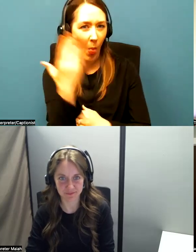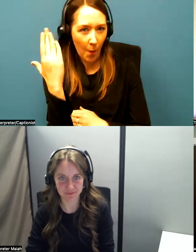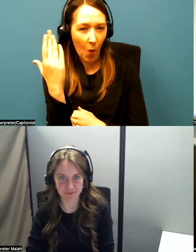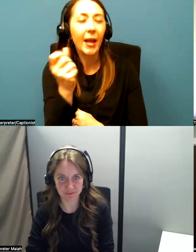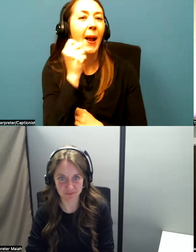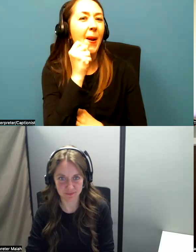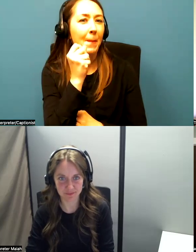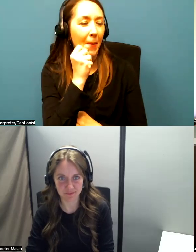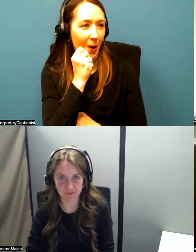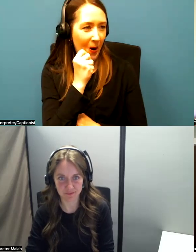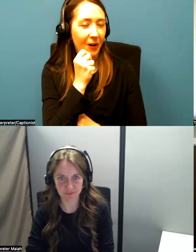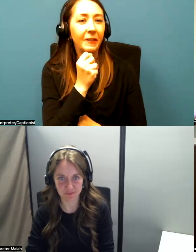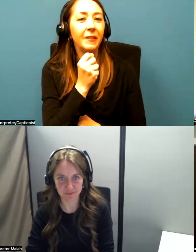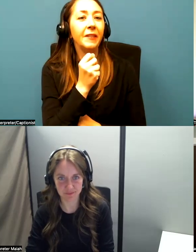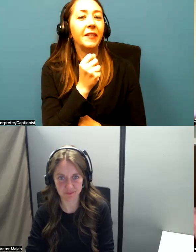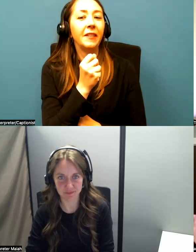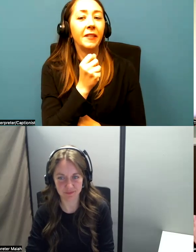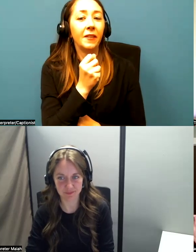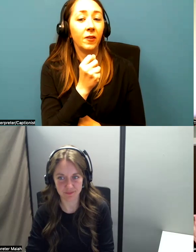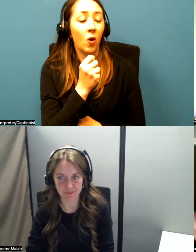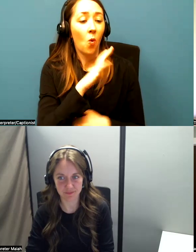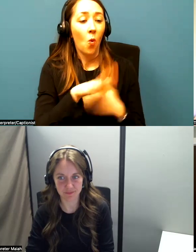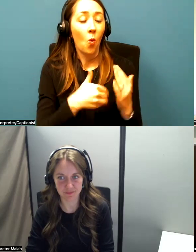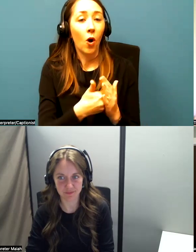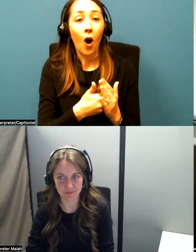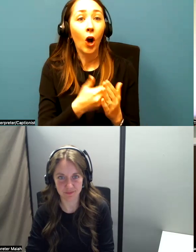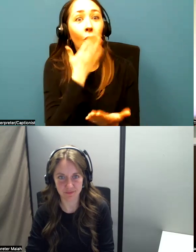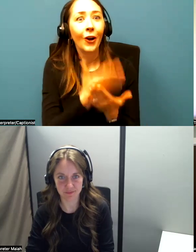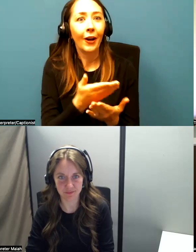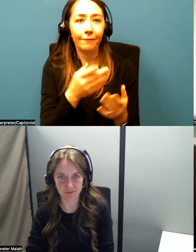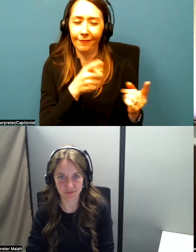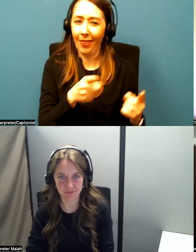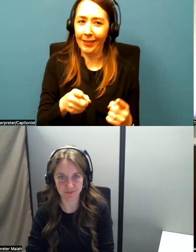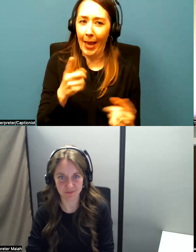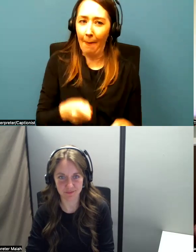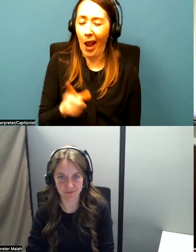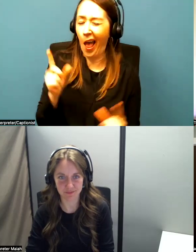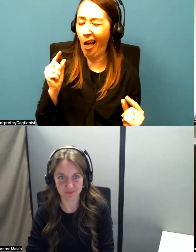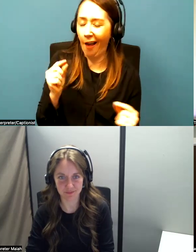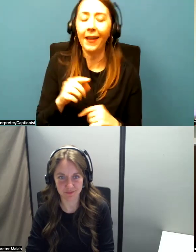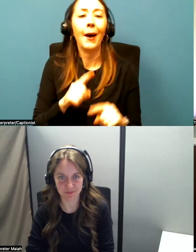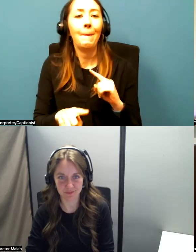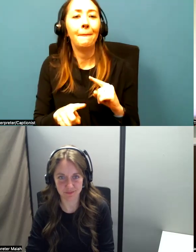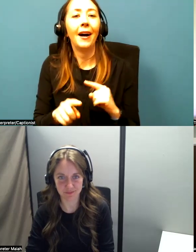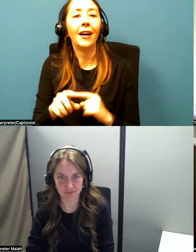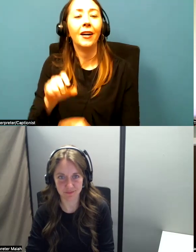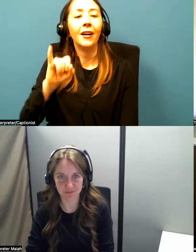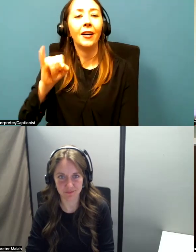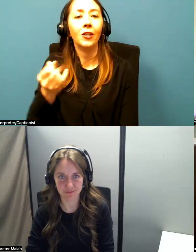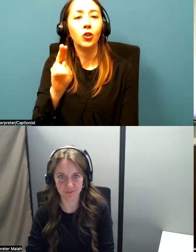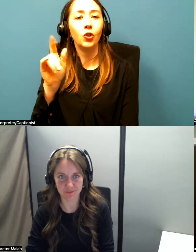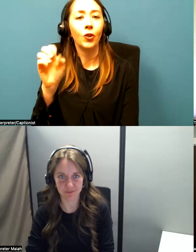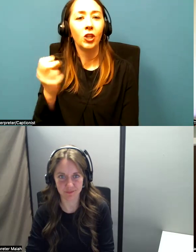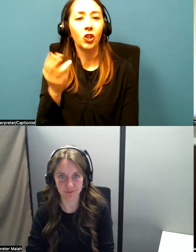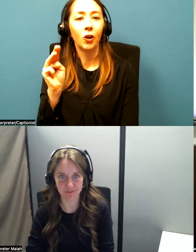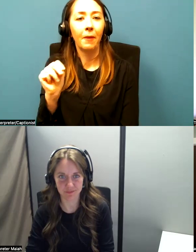bar, and where all good things happen. And Julie Sherman Wolfe, esteemed writer, was